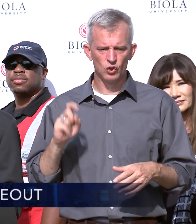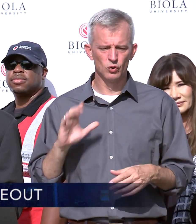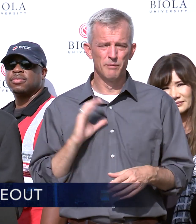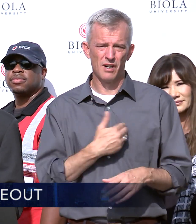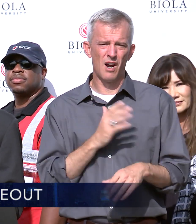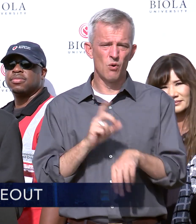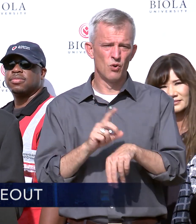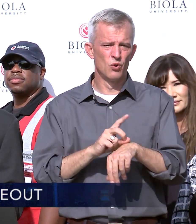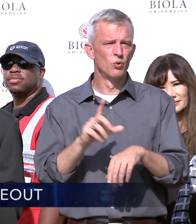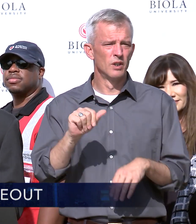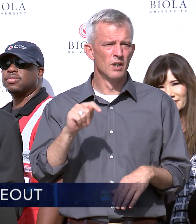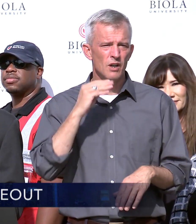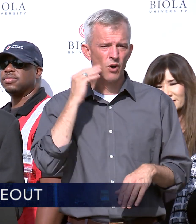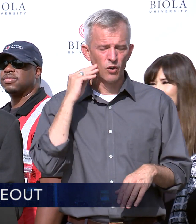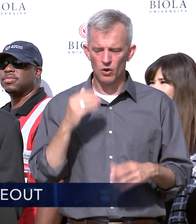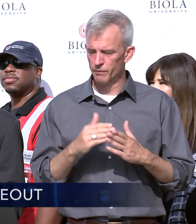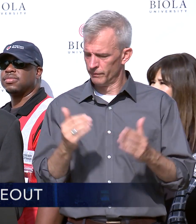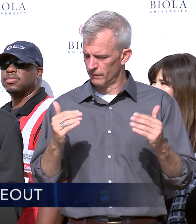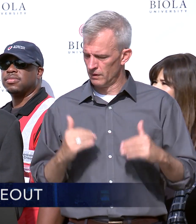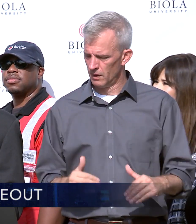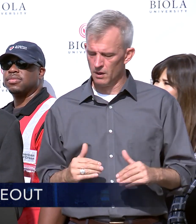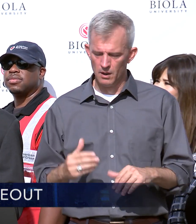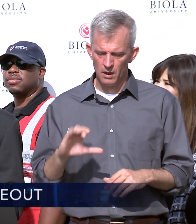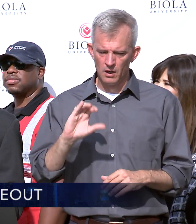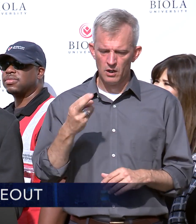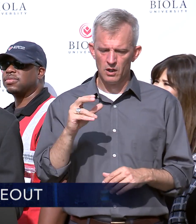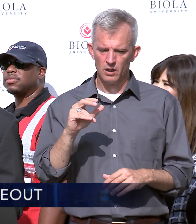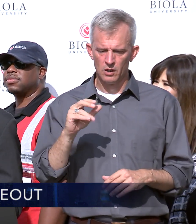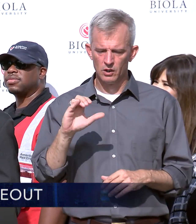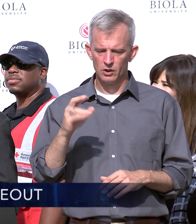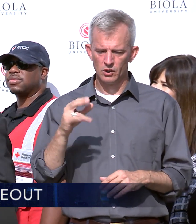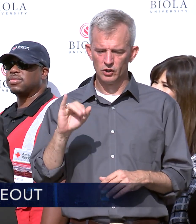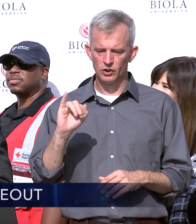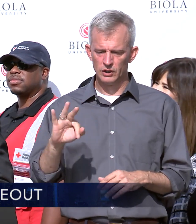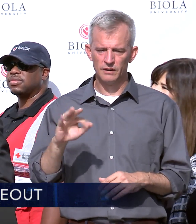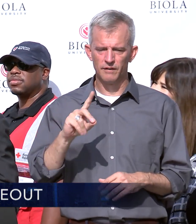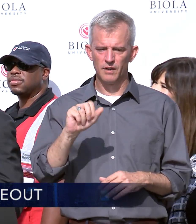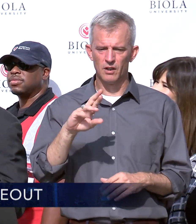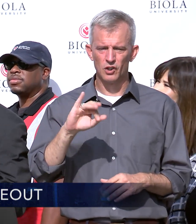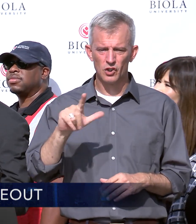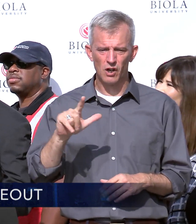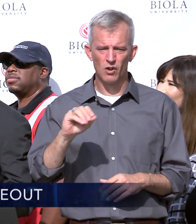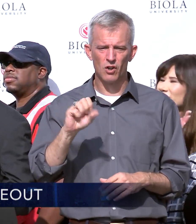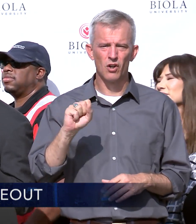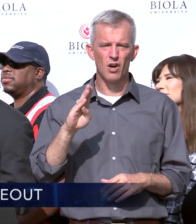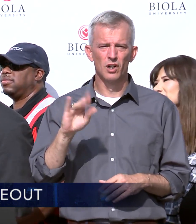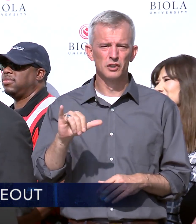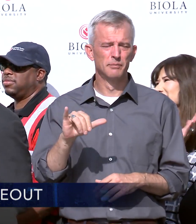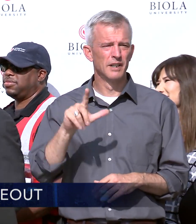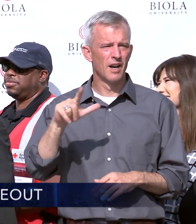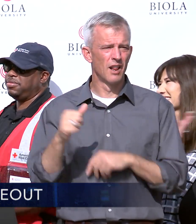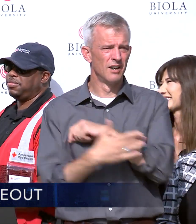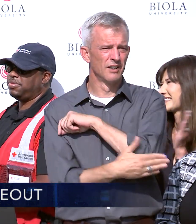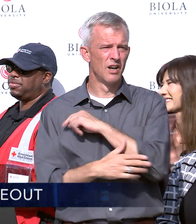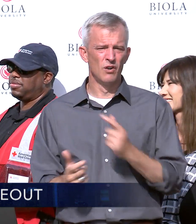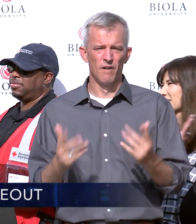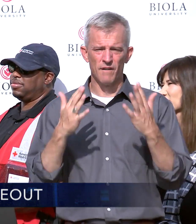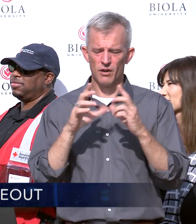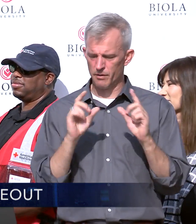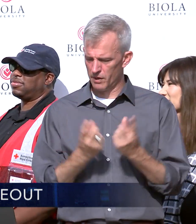at home. Next up, Chief Darrell Osby, County Fire Department. Thank you.